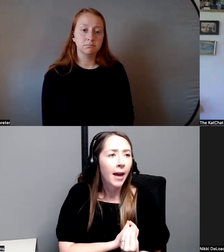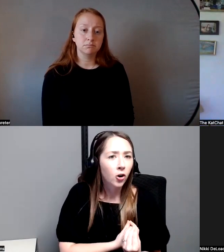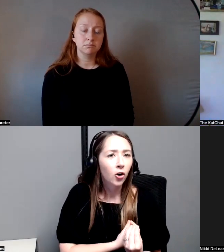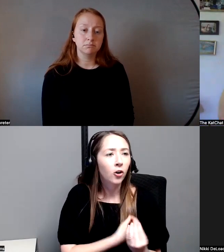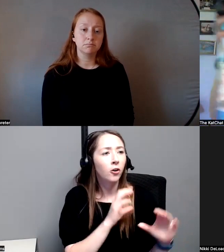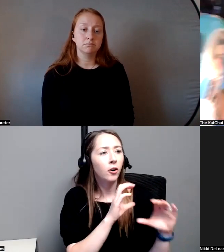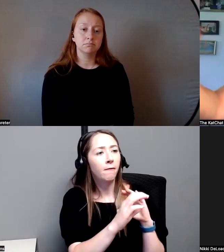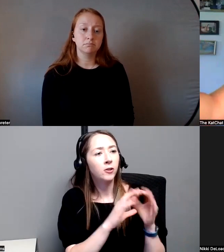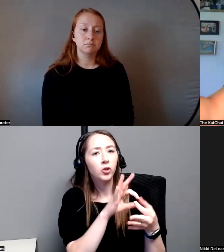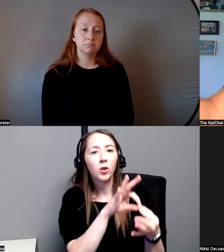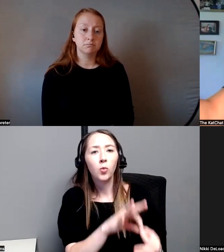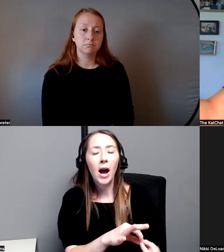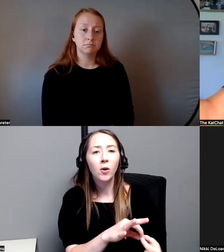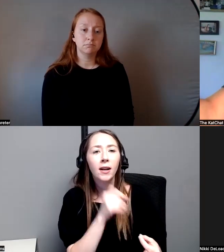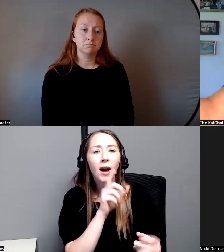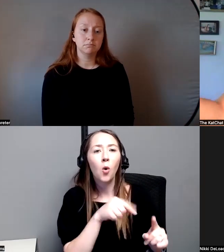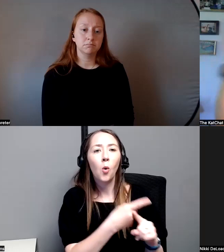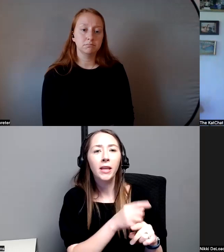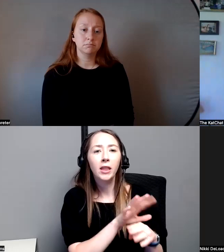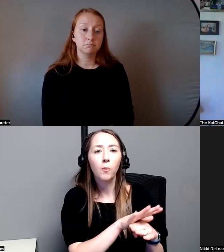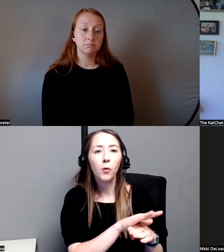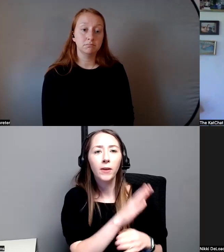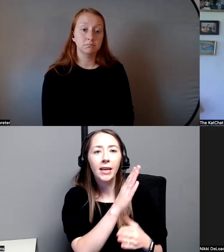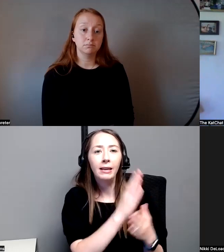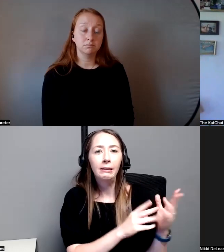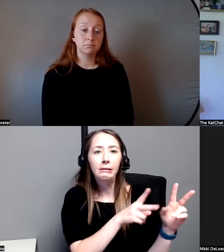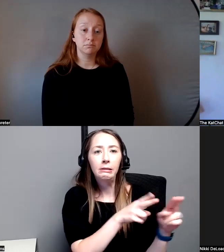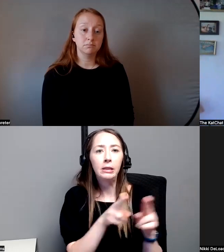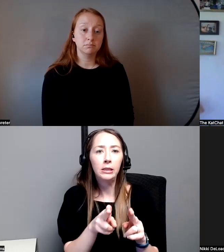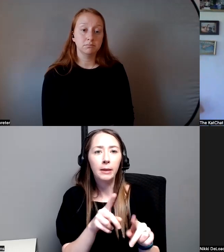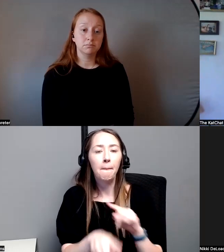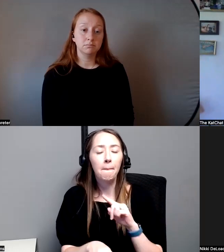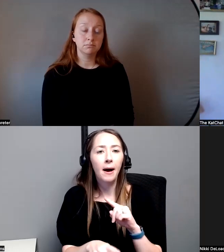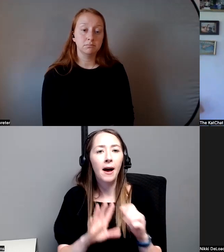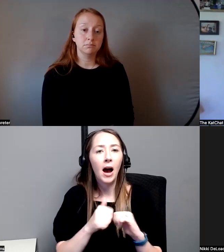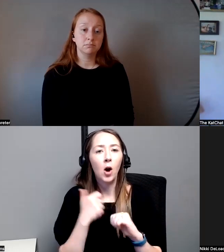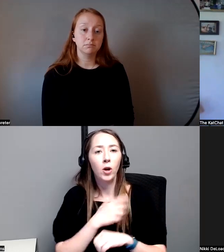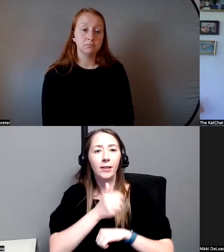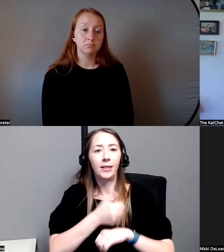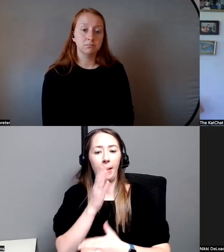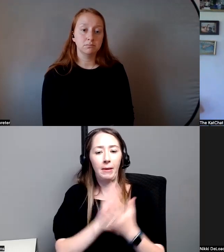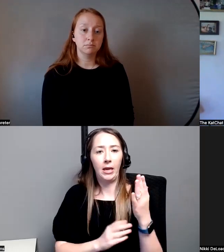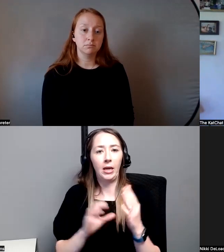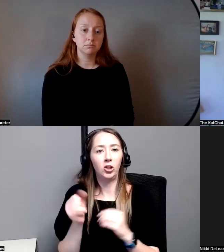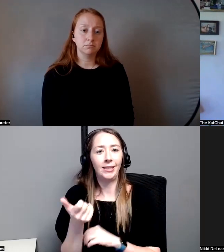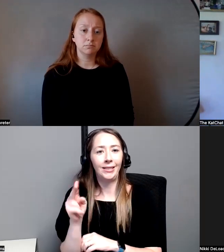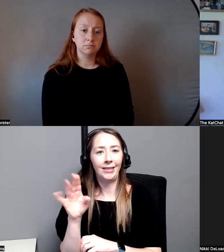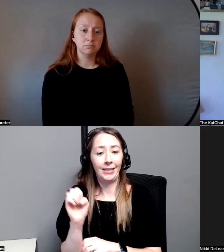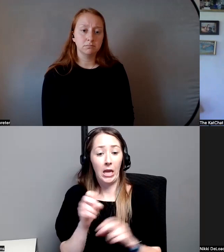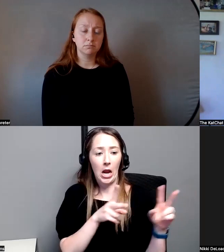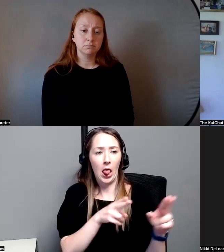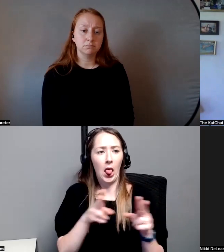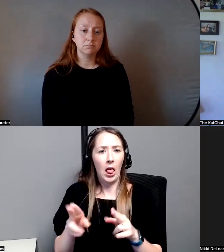around not just all the scenes, but how we're doing each scene and how we're moving